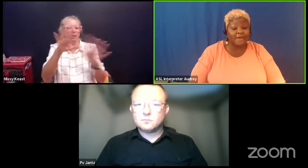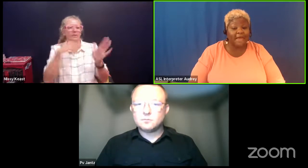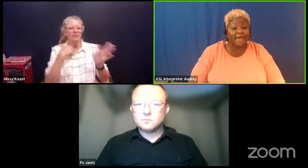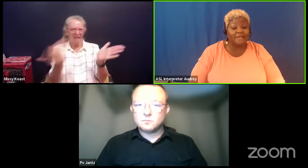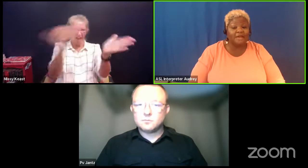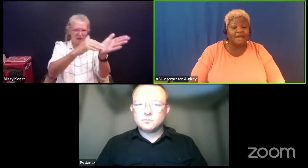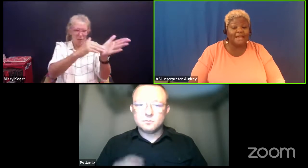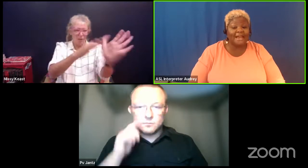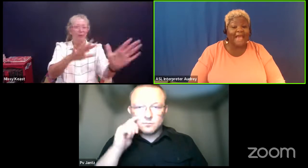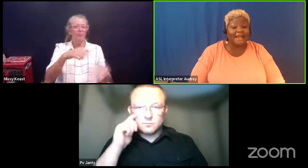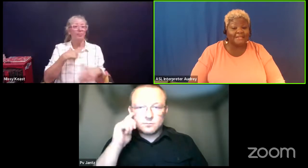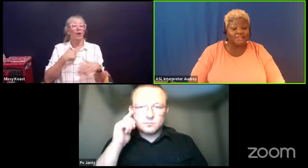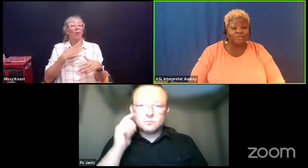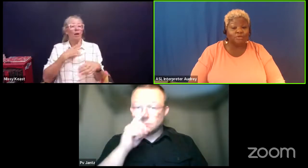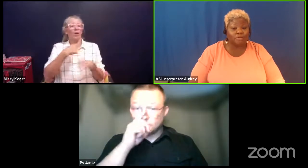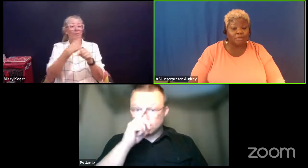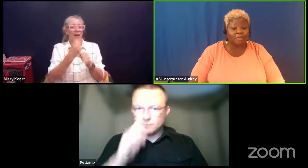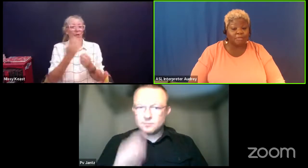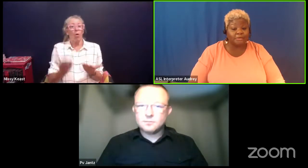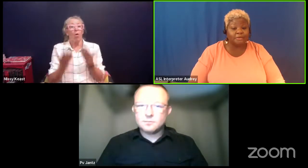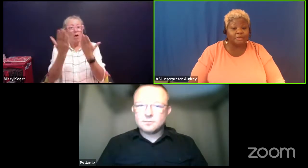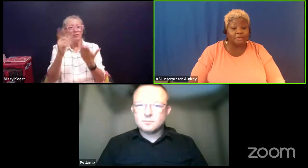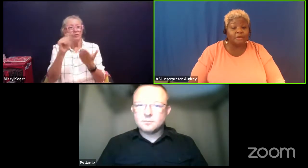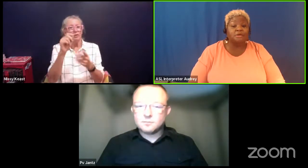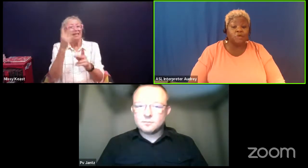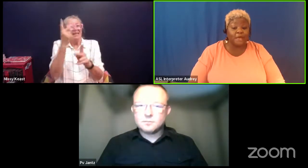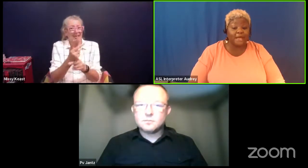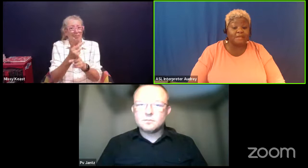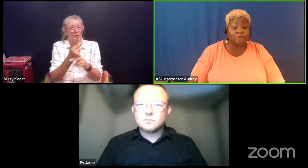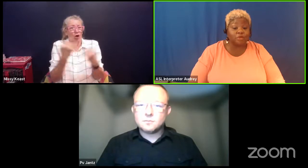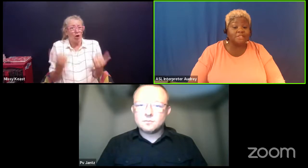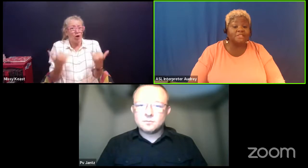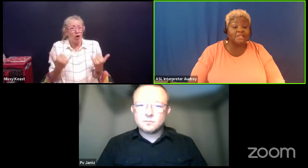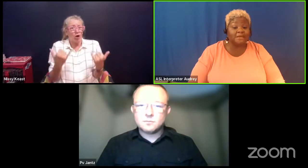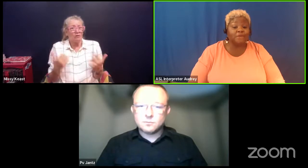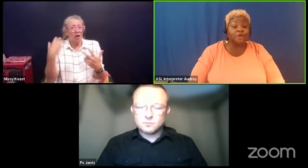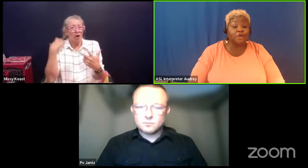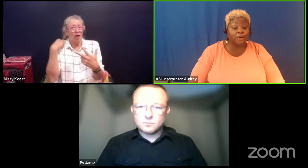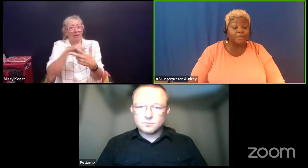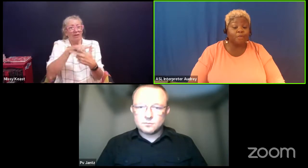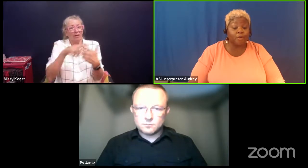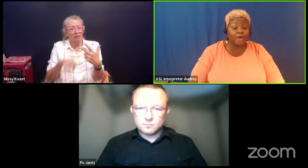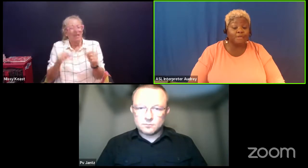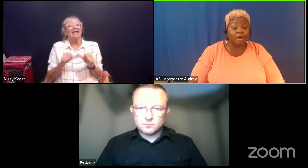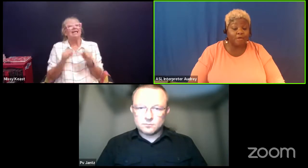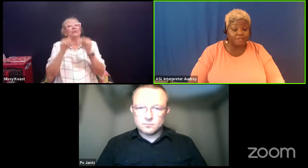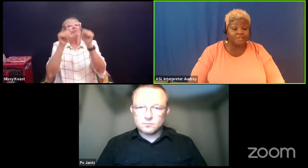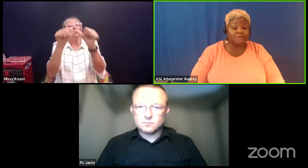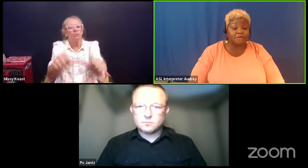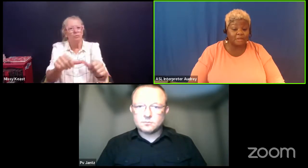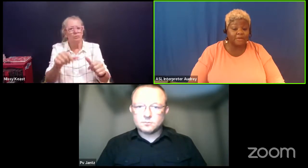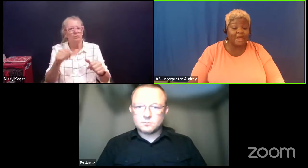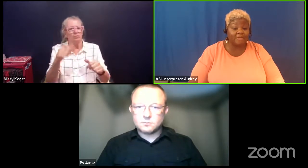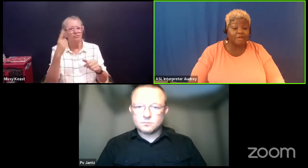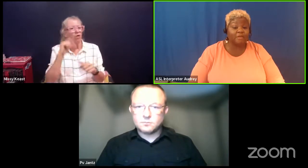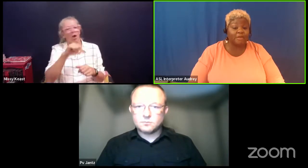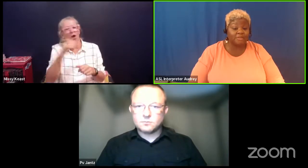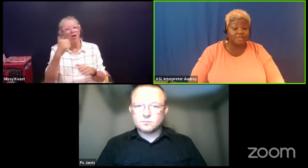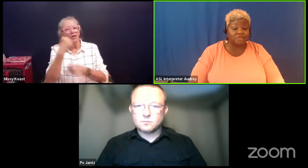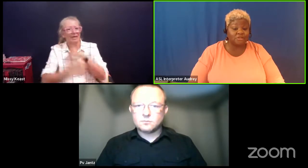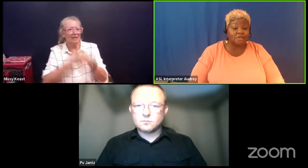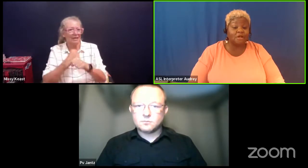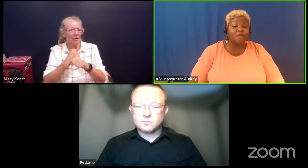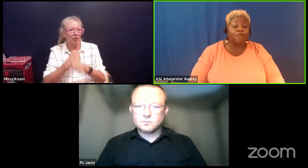offices that we have and not add additional board members. So again, the motion is to keep the current board officers that we have in all